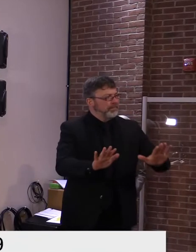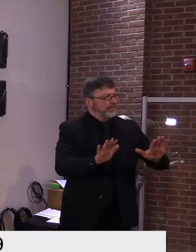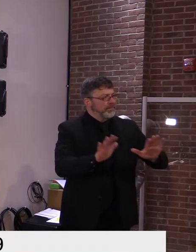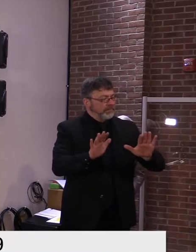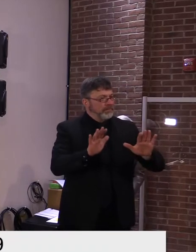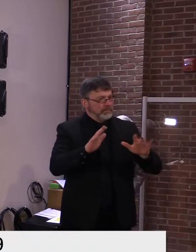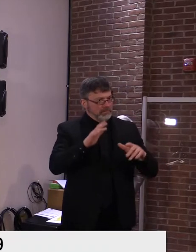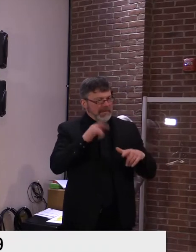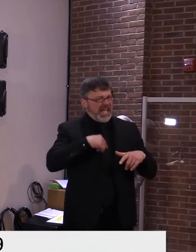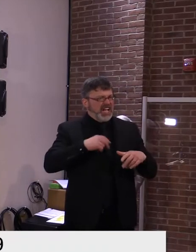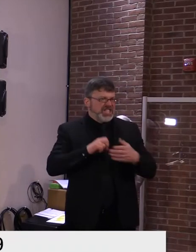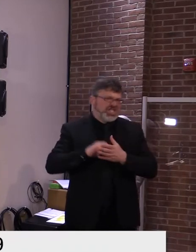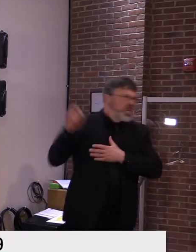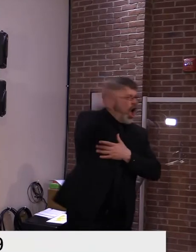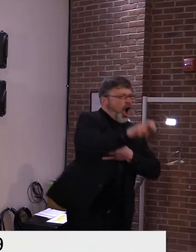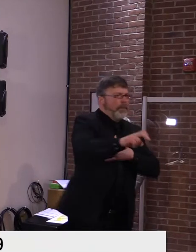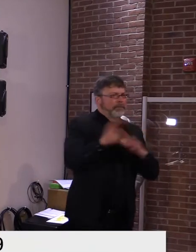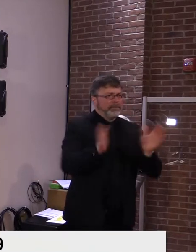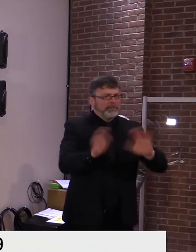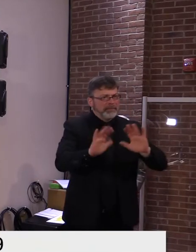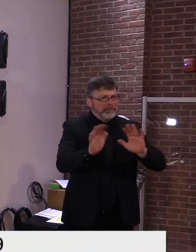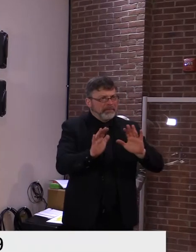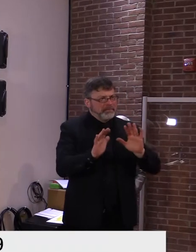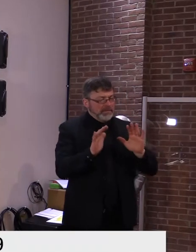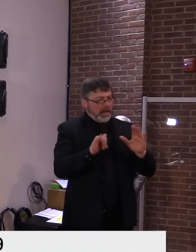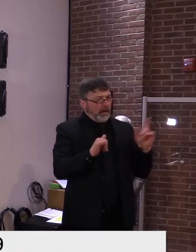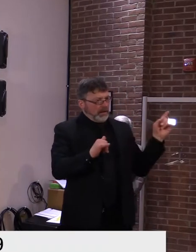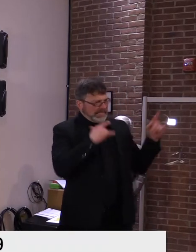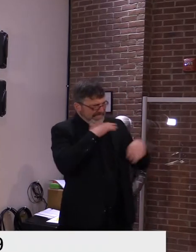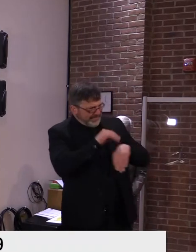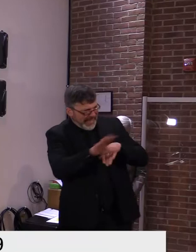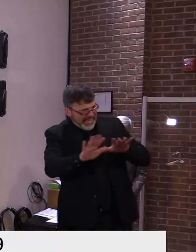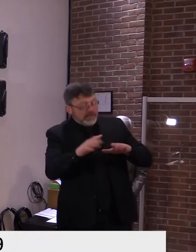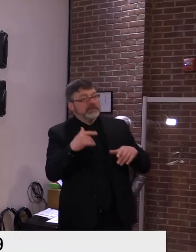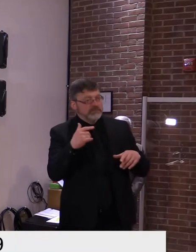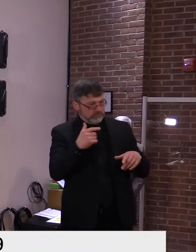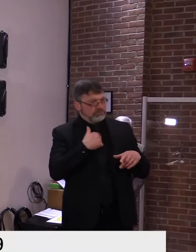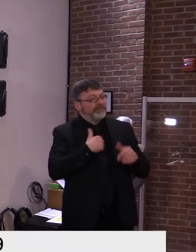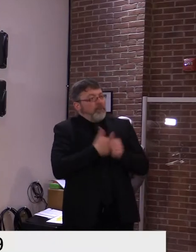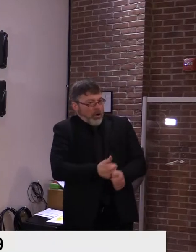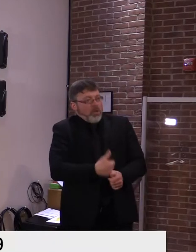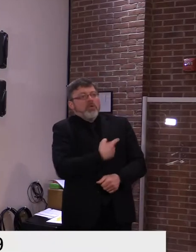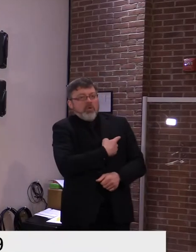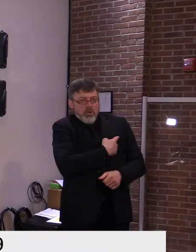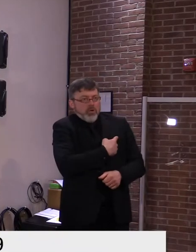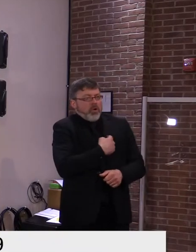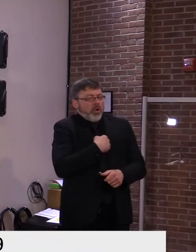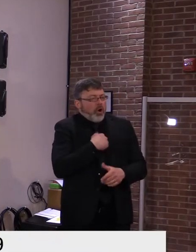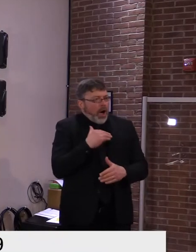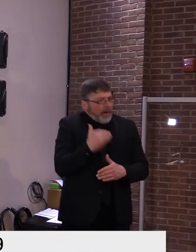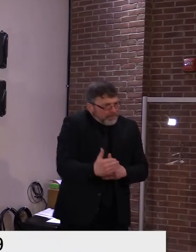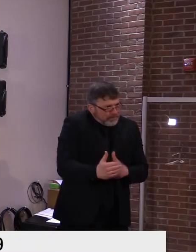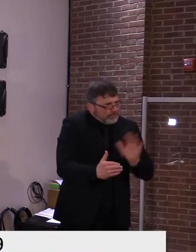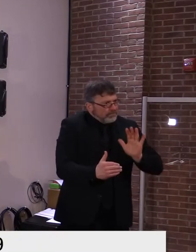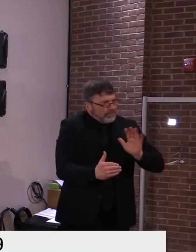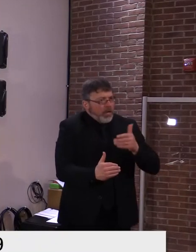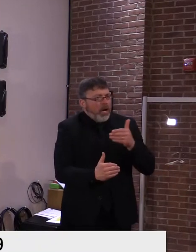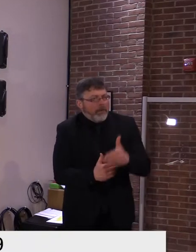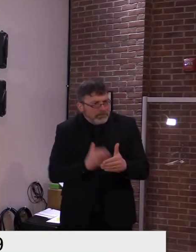We've known for more than a century how viruses spread and have each had a crash course in learning how to prevent